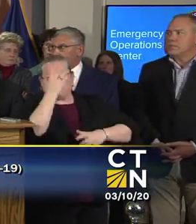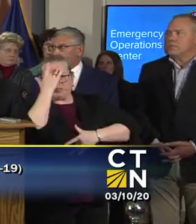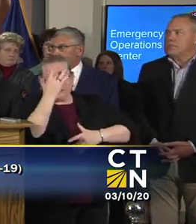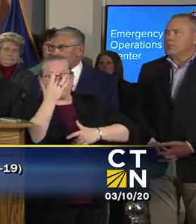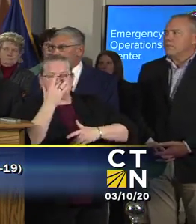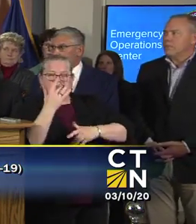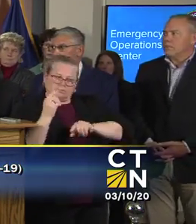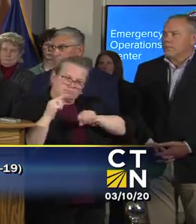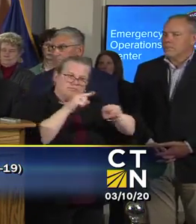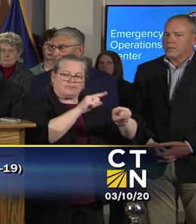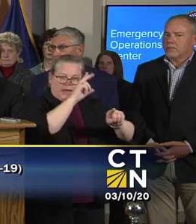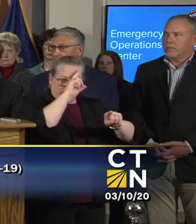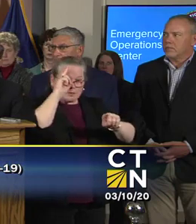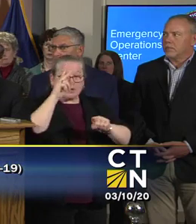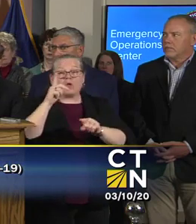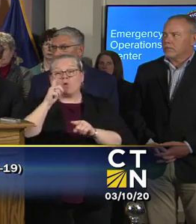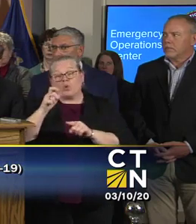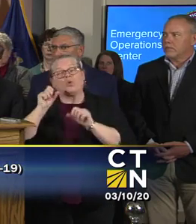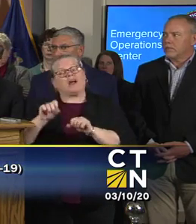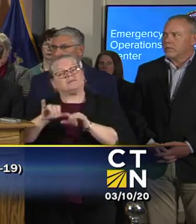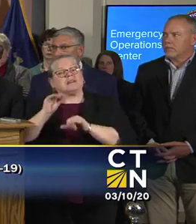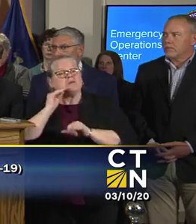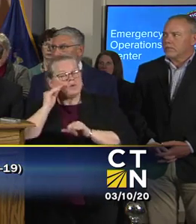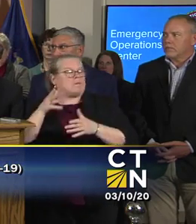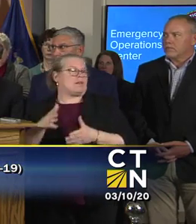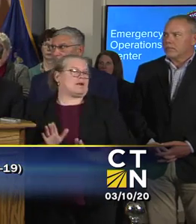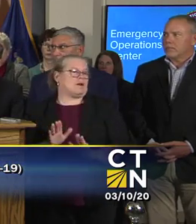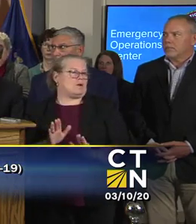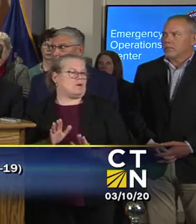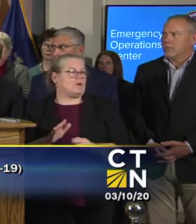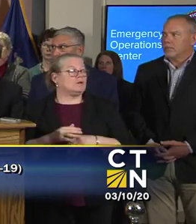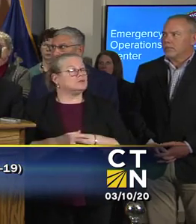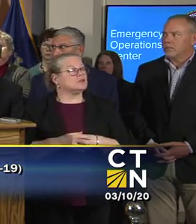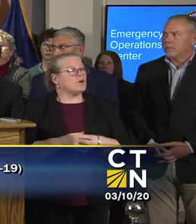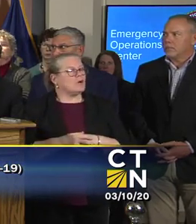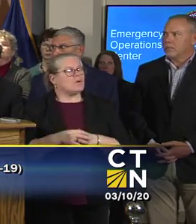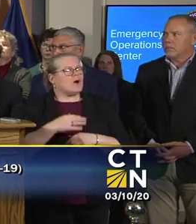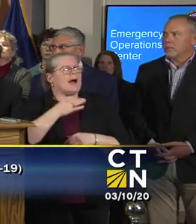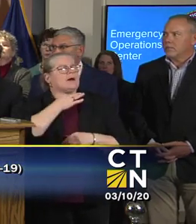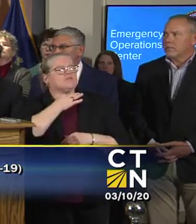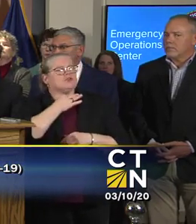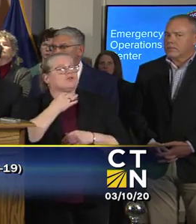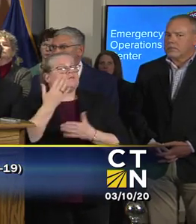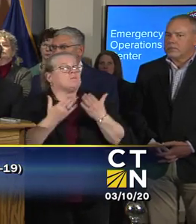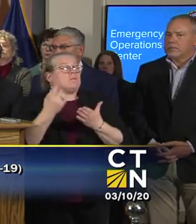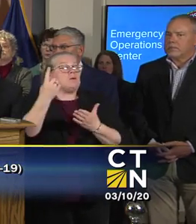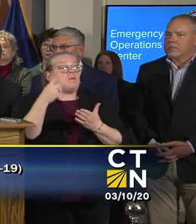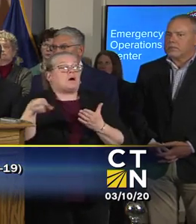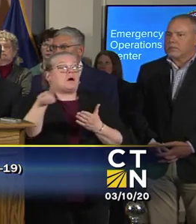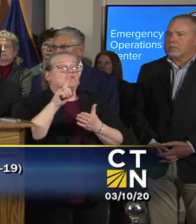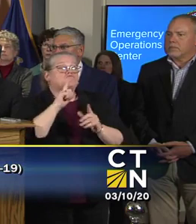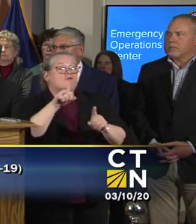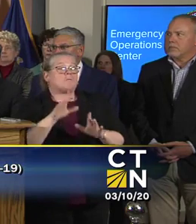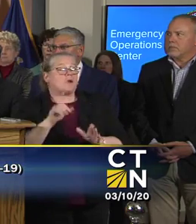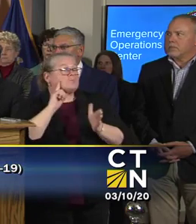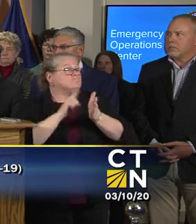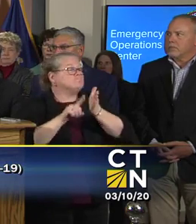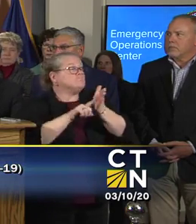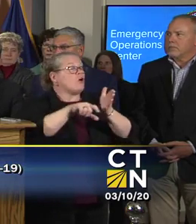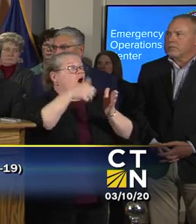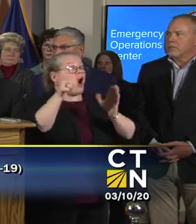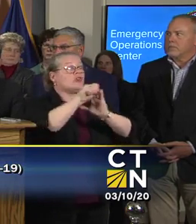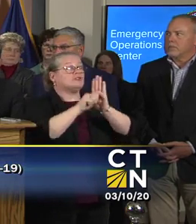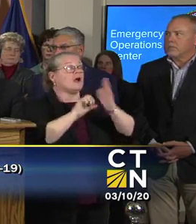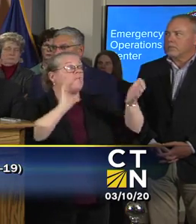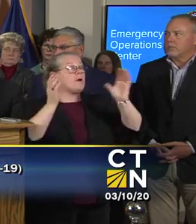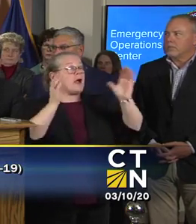to do a little research on where we stand on these actions versus other states. I think we are way out in front on this, and I think that's something that we should all be proud